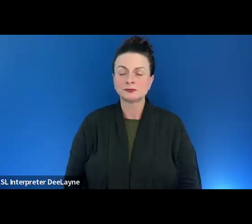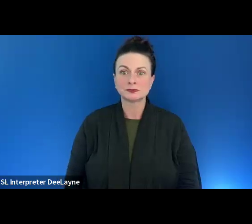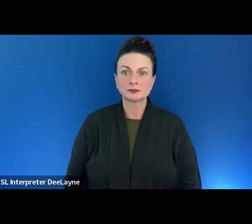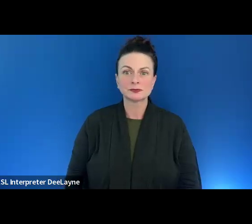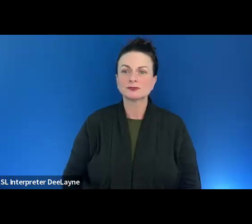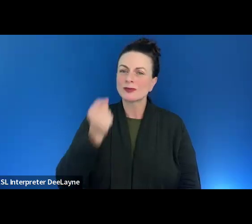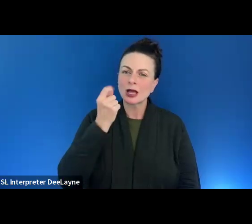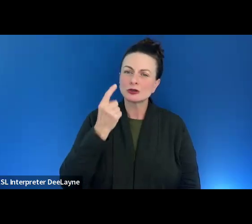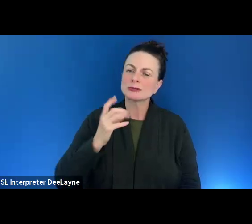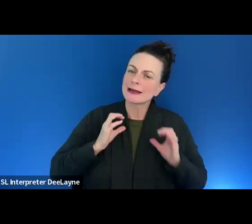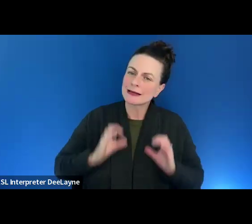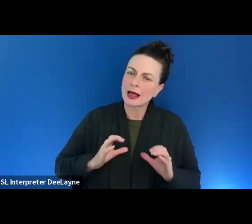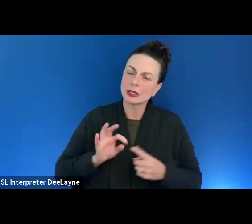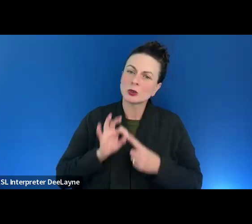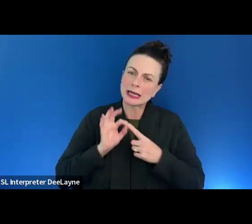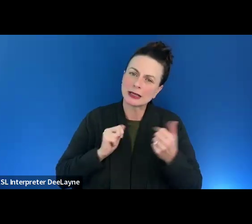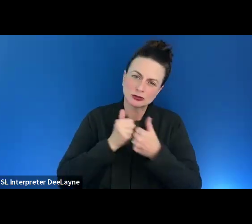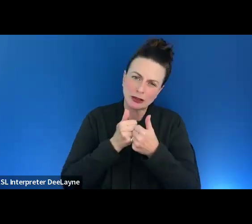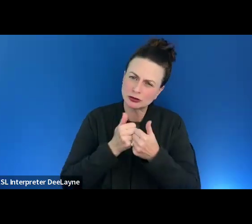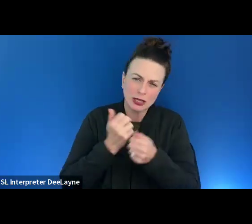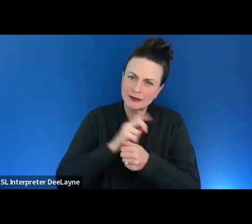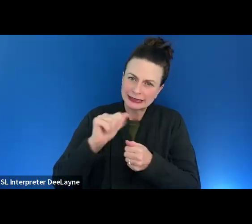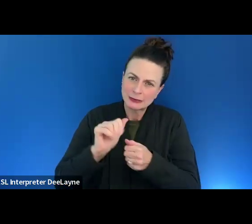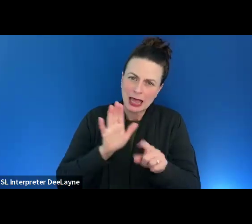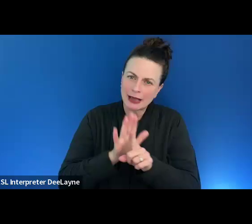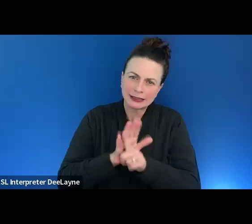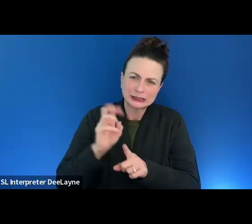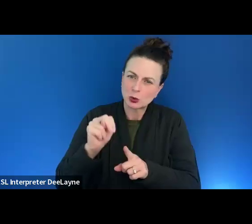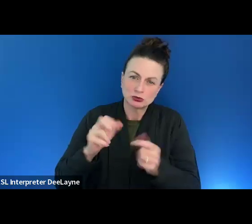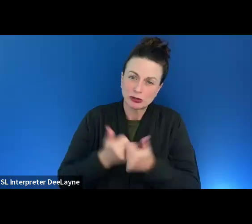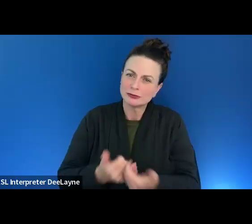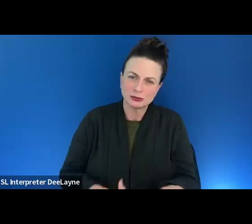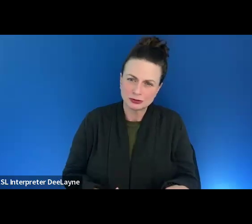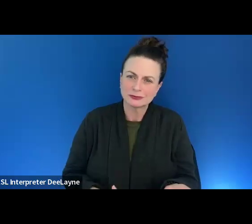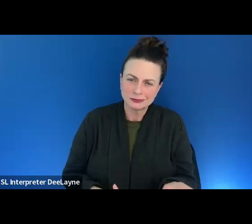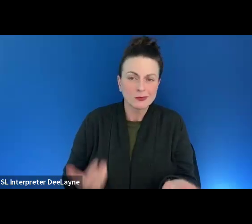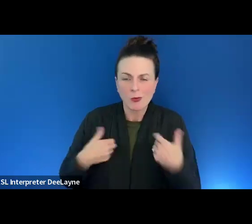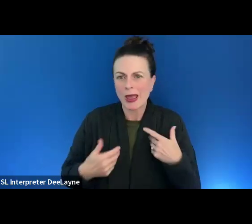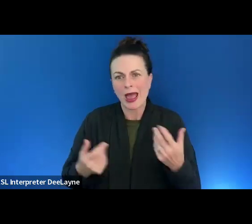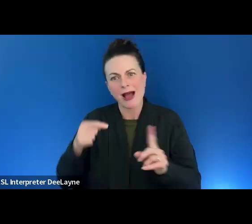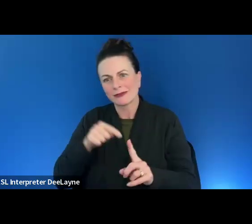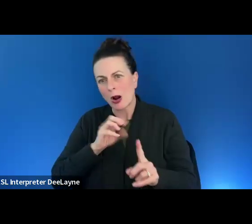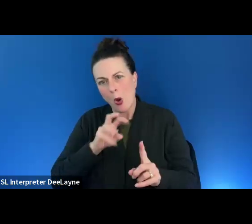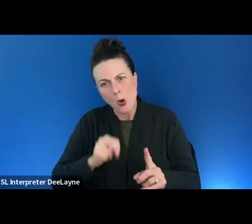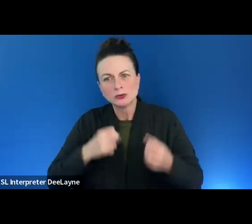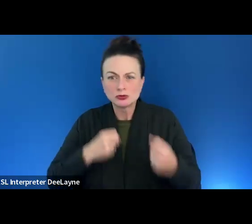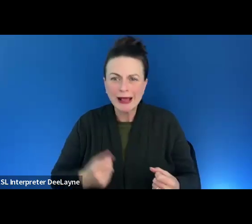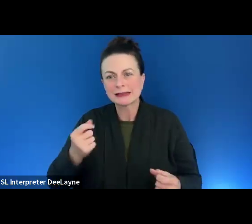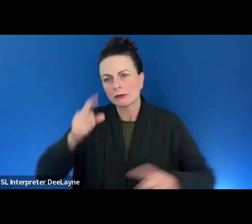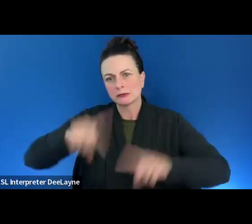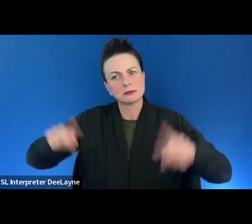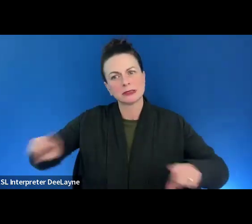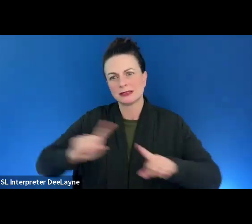your client's unique challenges. Every disability has its own unique challenges. We have our unique strengths. We're all a little